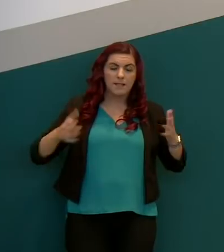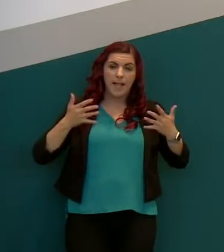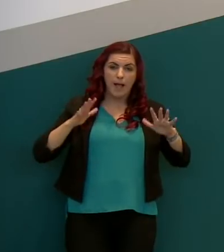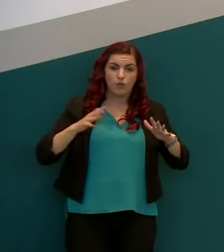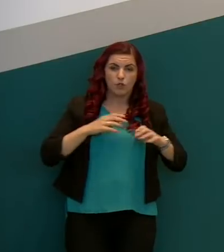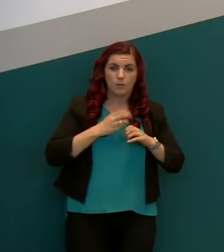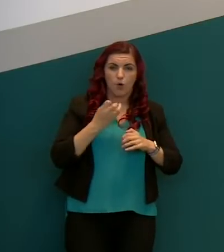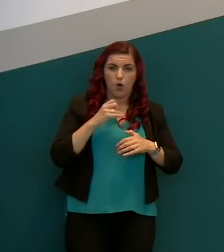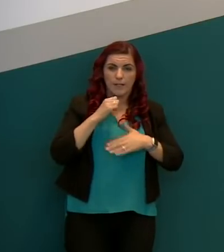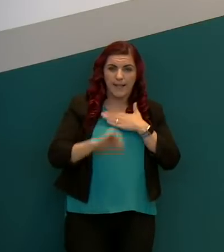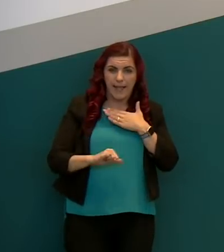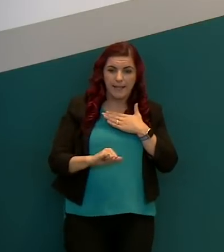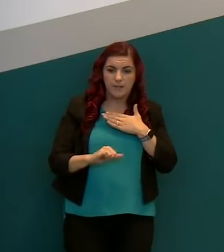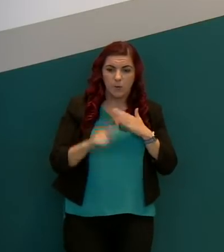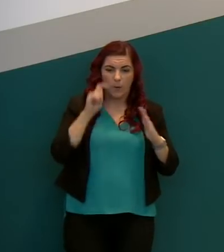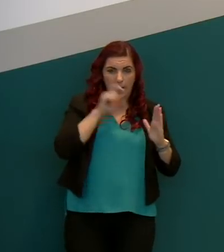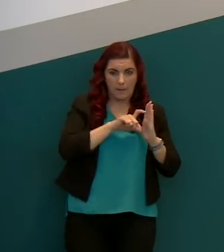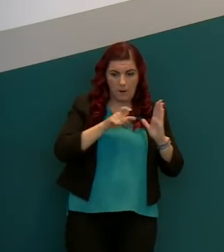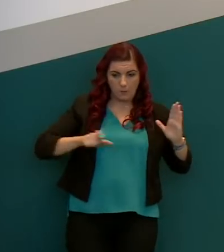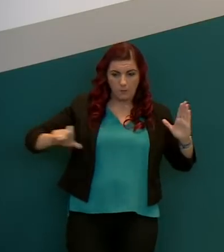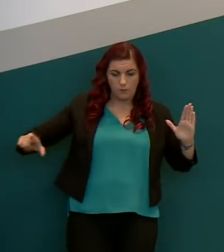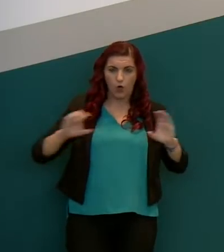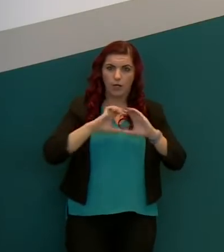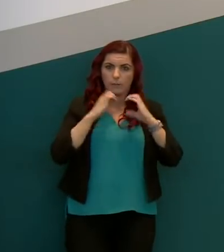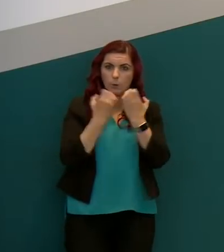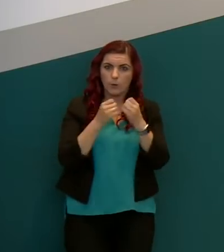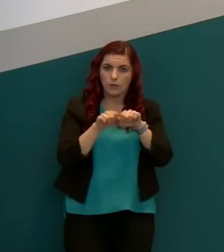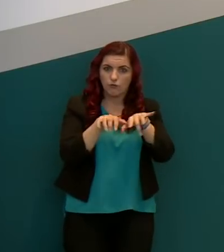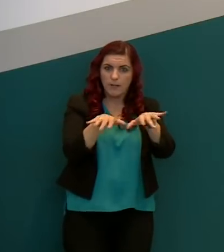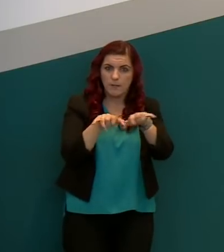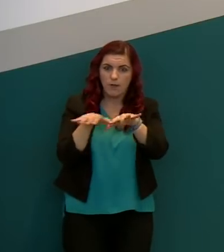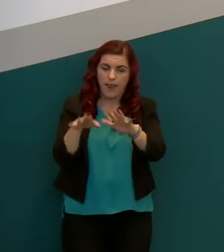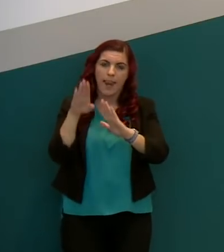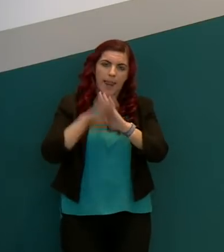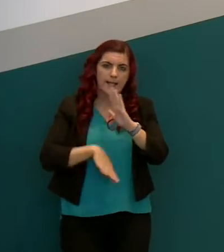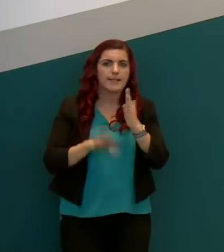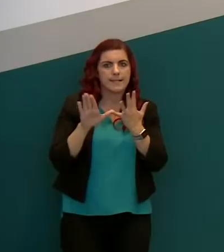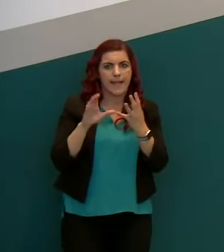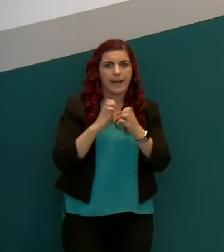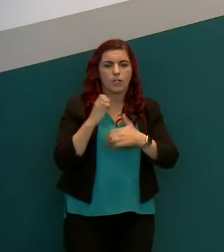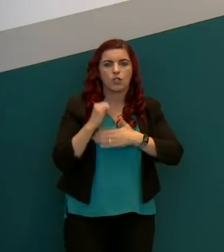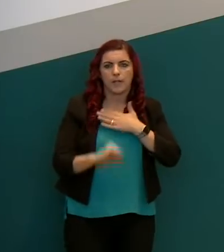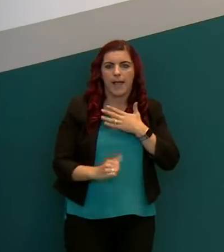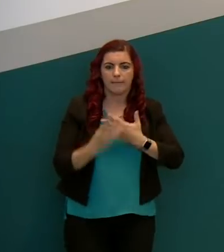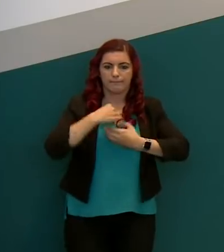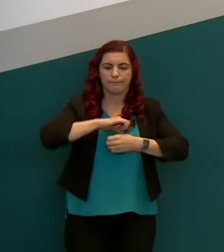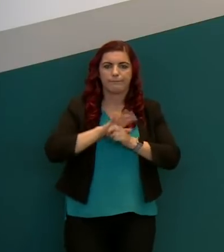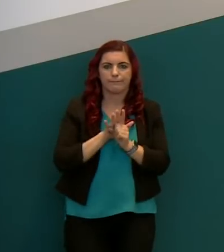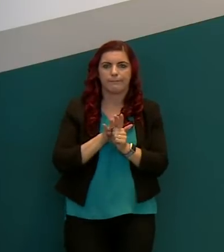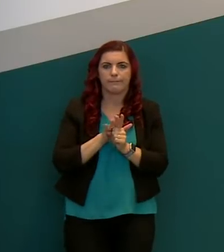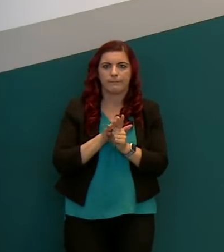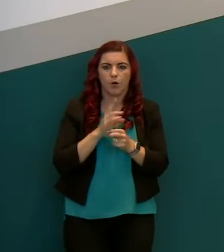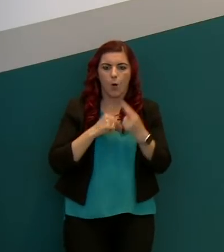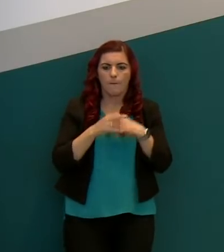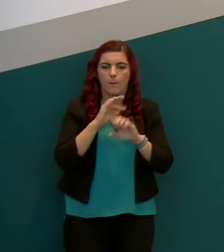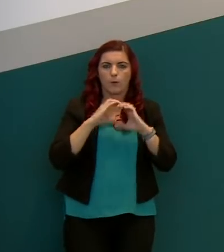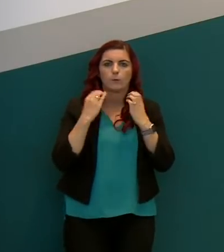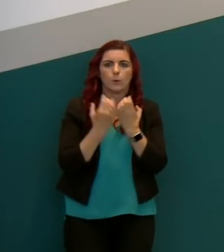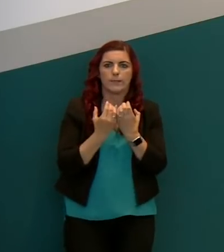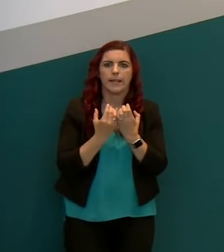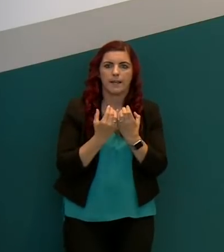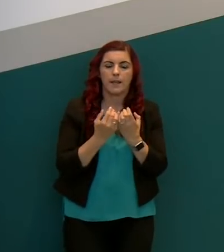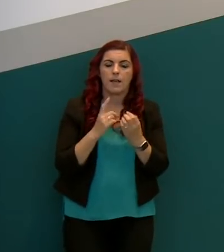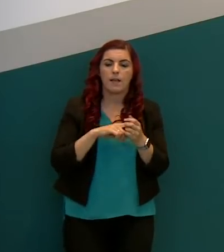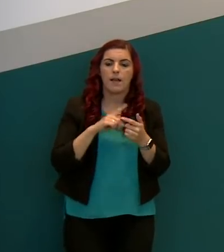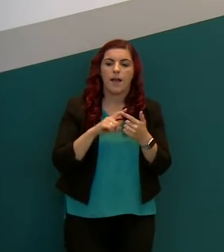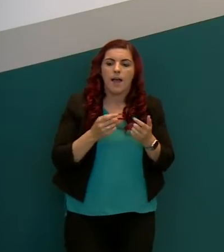So still in terms of community transmission, we're seeing fewer than 10 cases per day as confirmed community transmission. The light